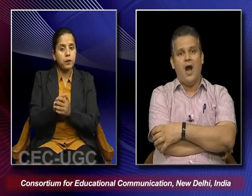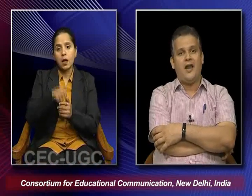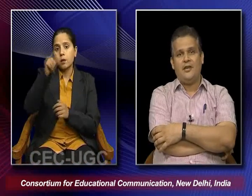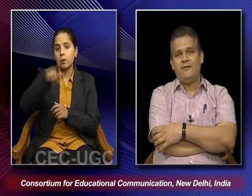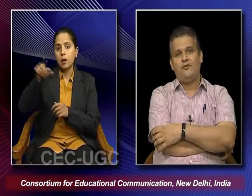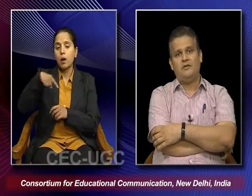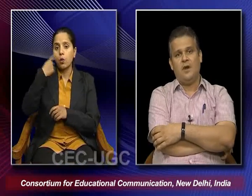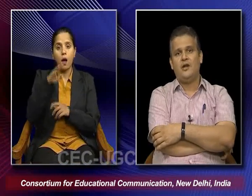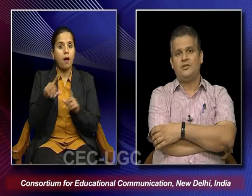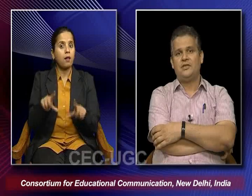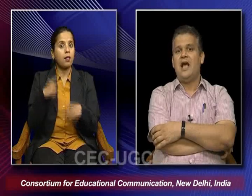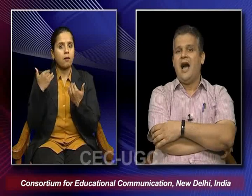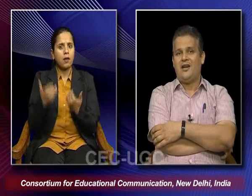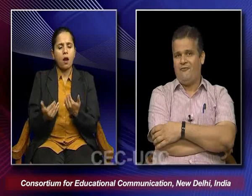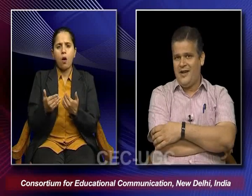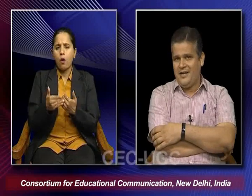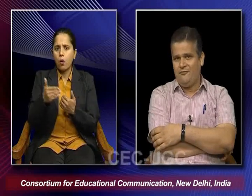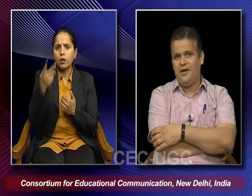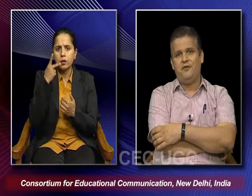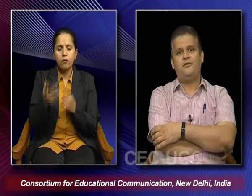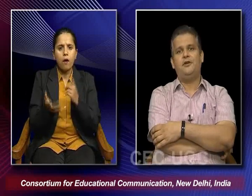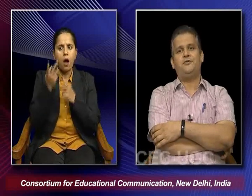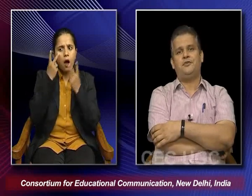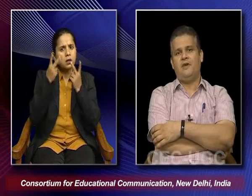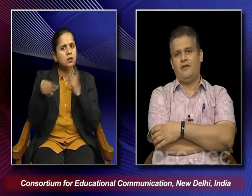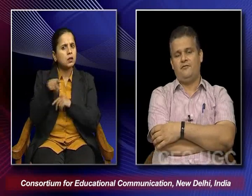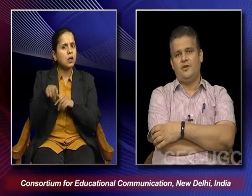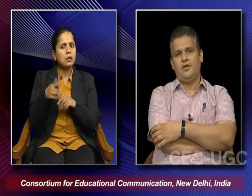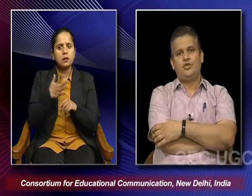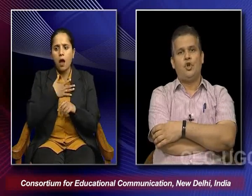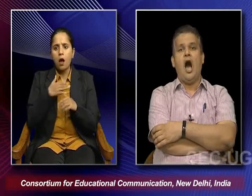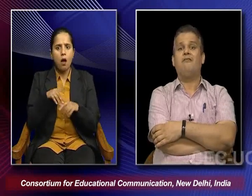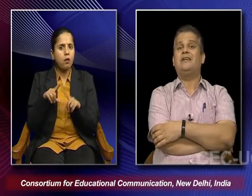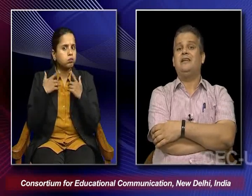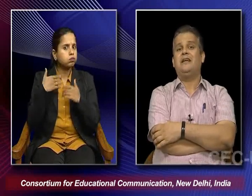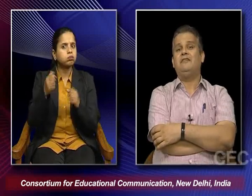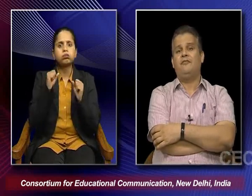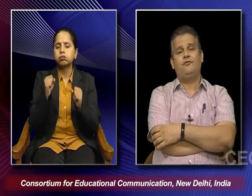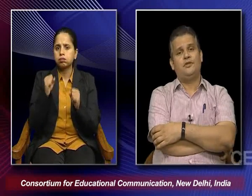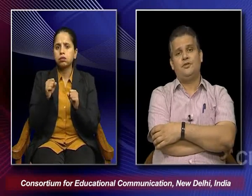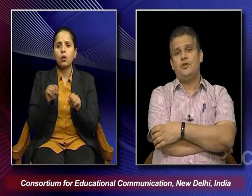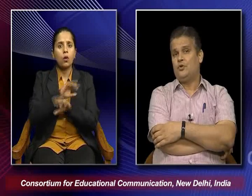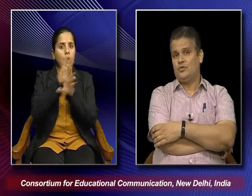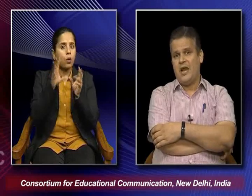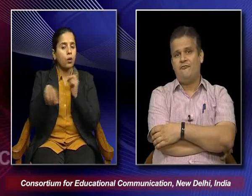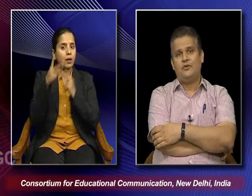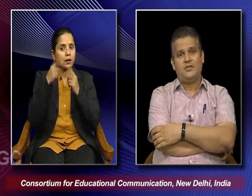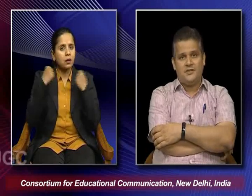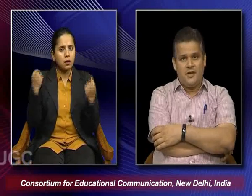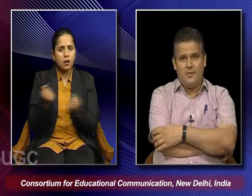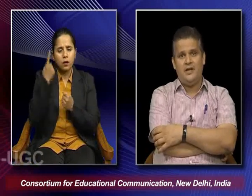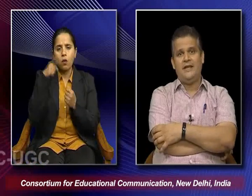who are living on the margins are finding it very difficult to survive. So our collective effort to strive